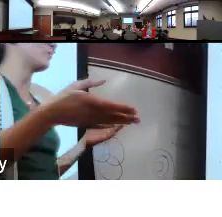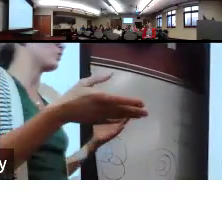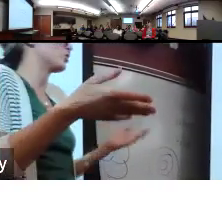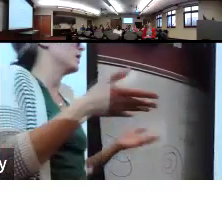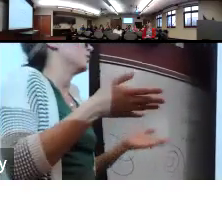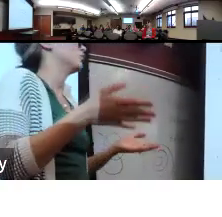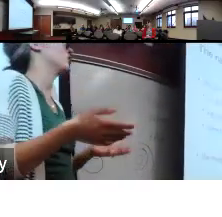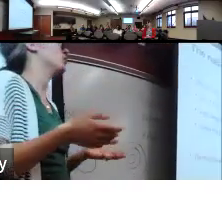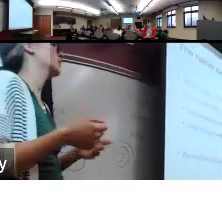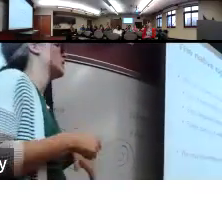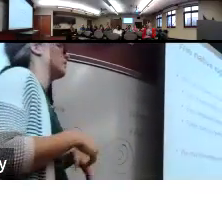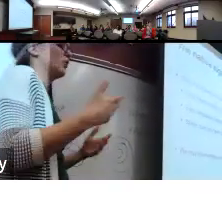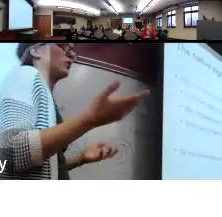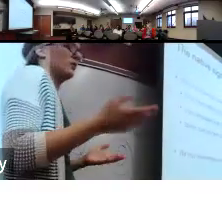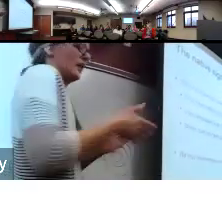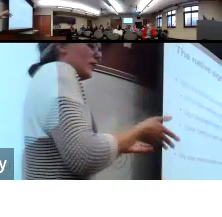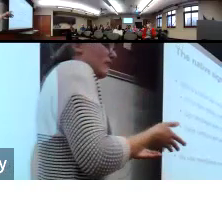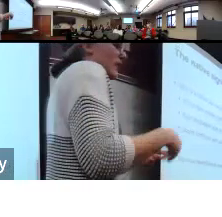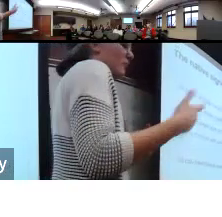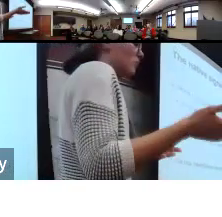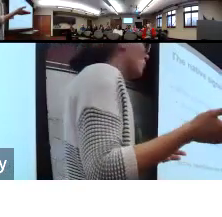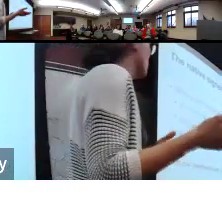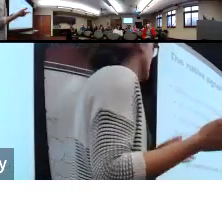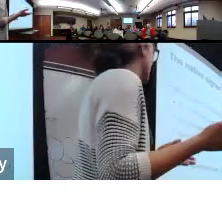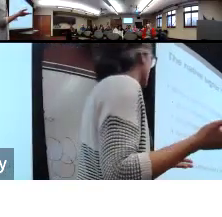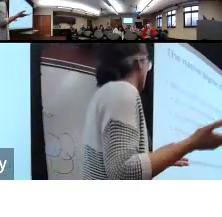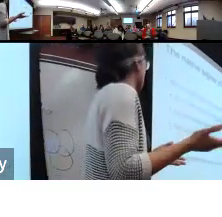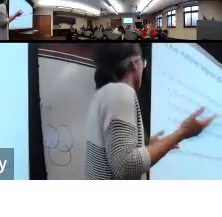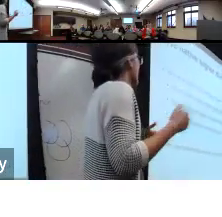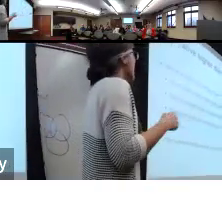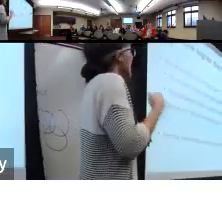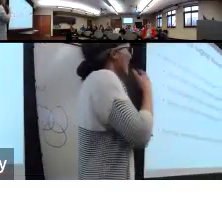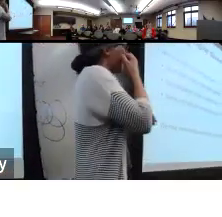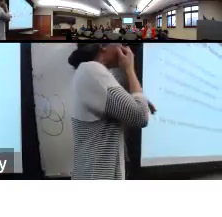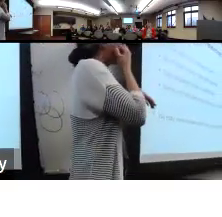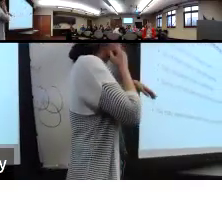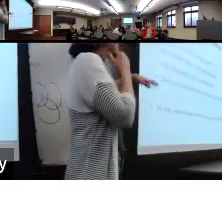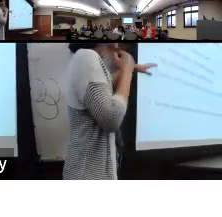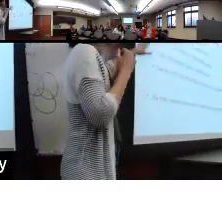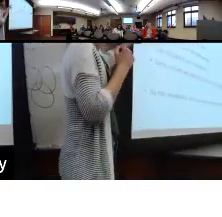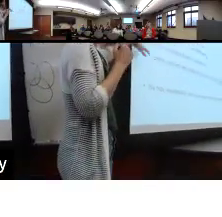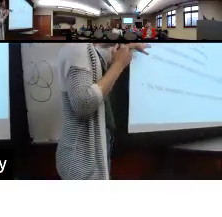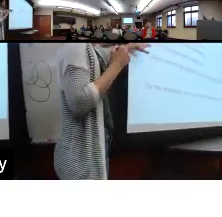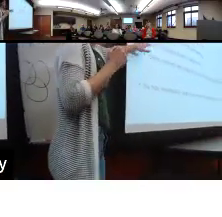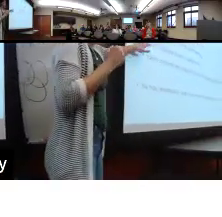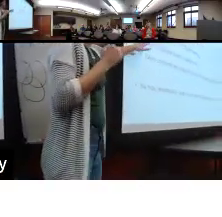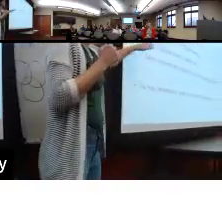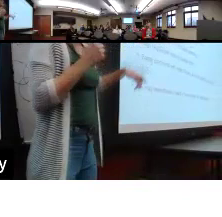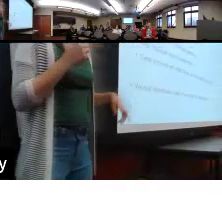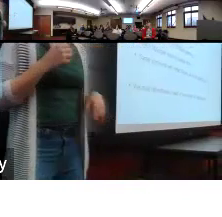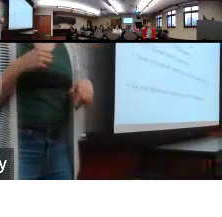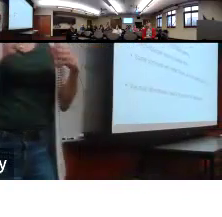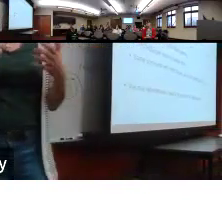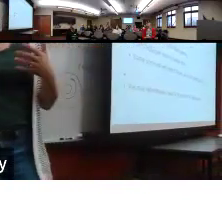access to language, those children, because they are deaf and the parents don't know sign language. In addition, when we're talking about sign languages,